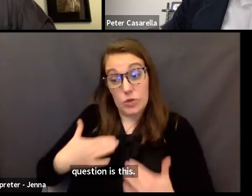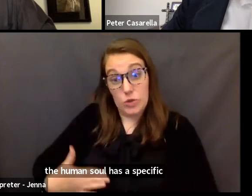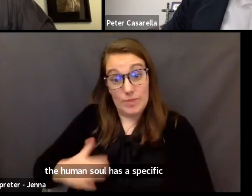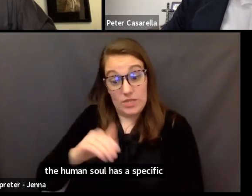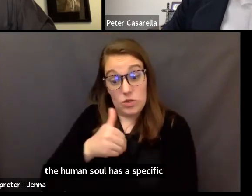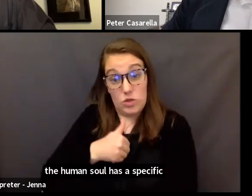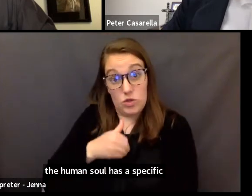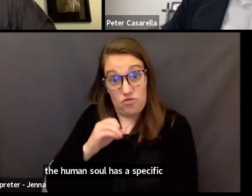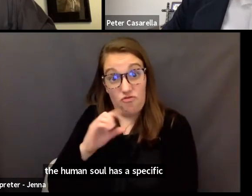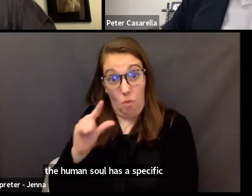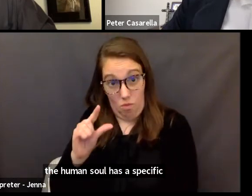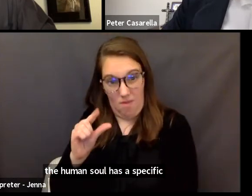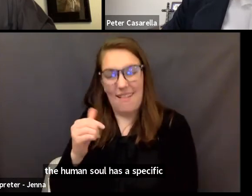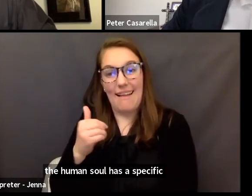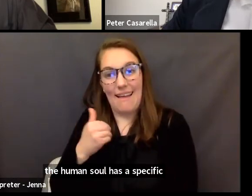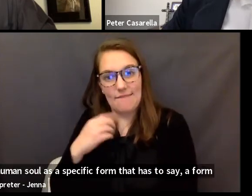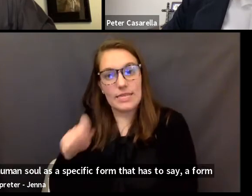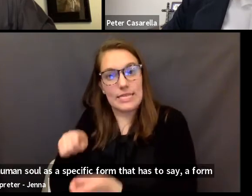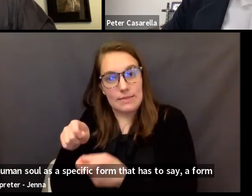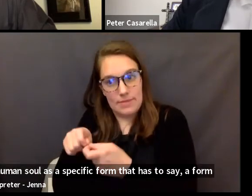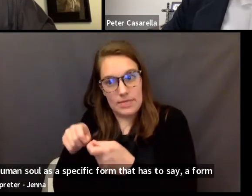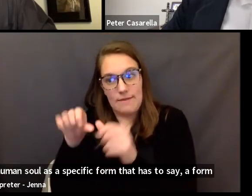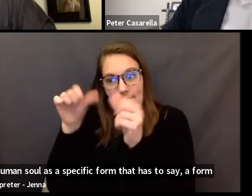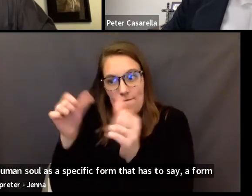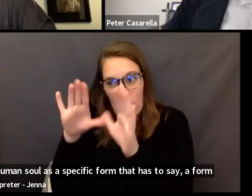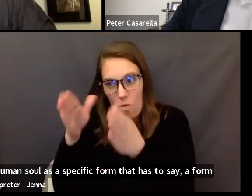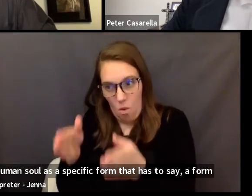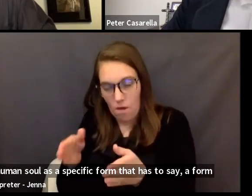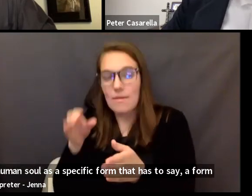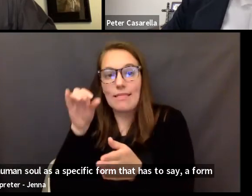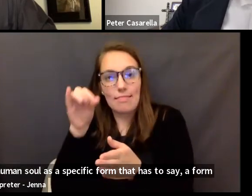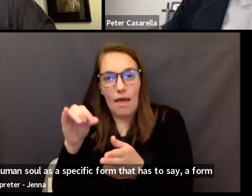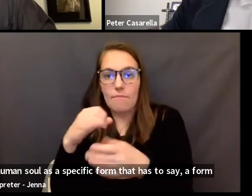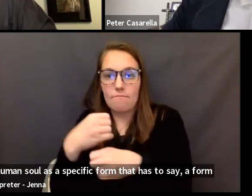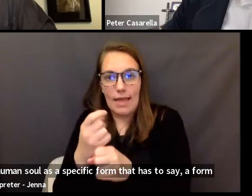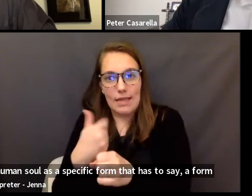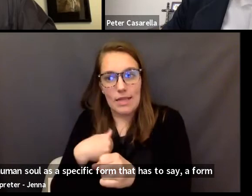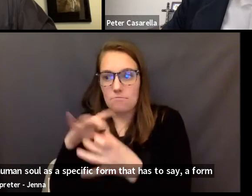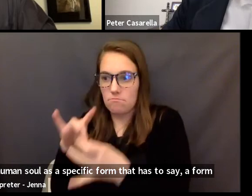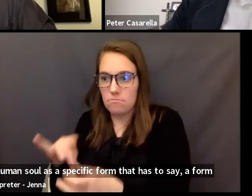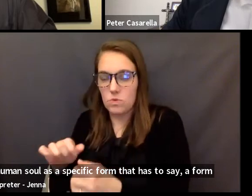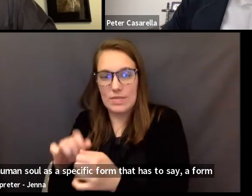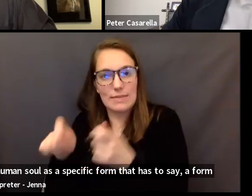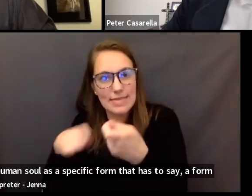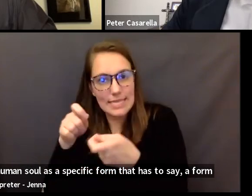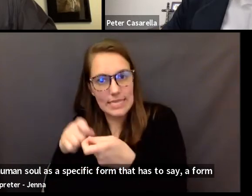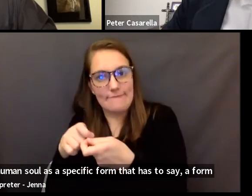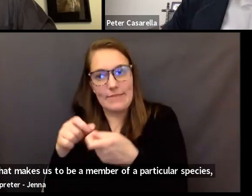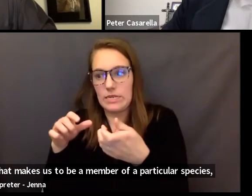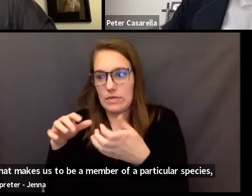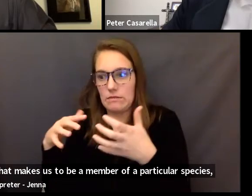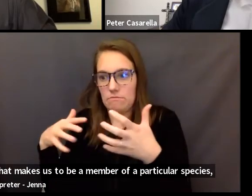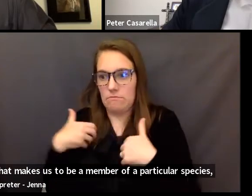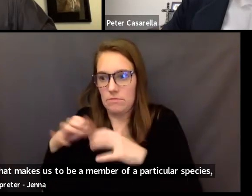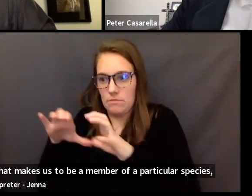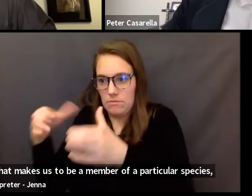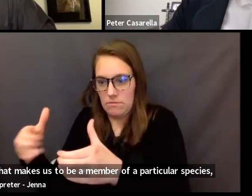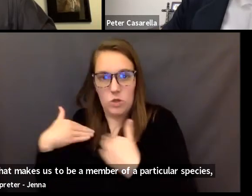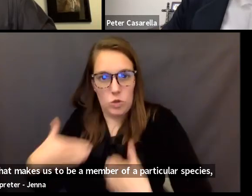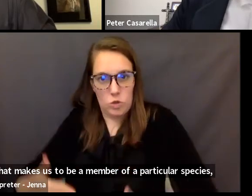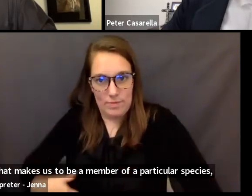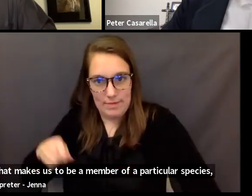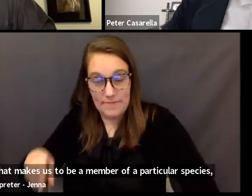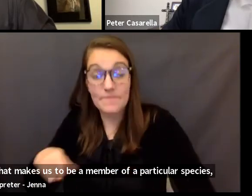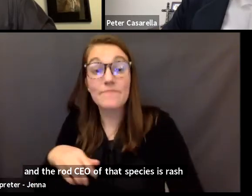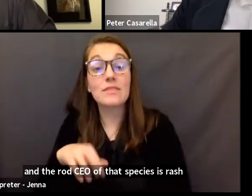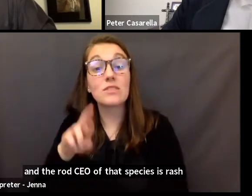specific form, that is to say, a form that makes us to be a member of a particular species, and the ratio of that species